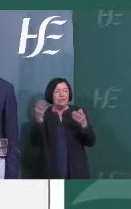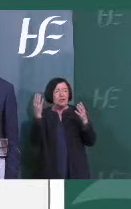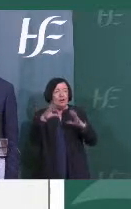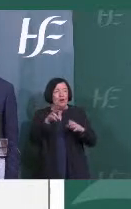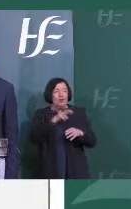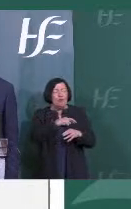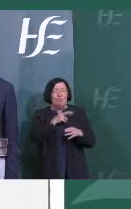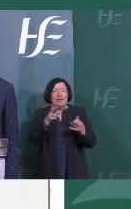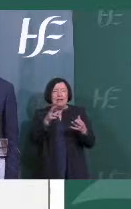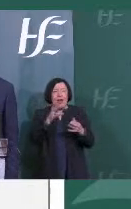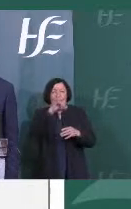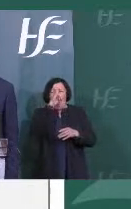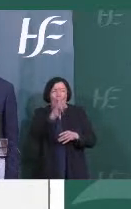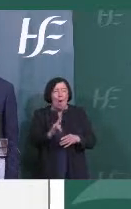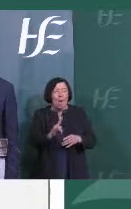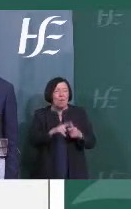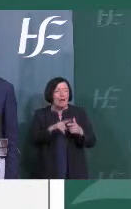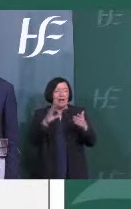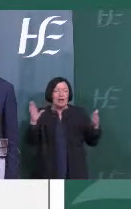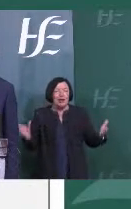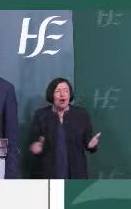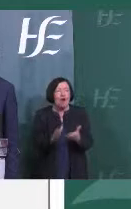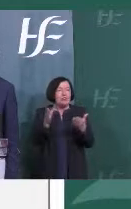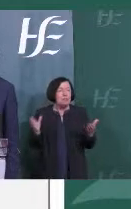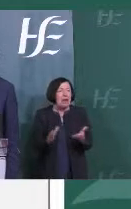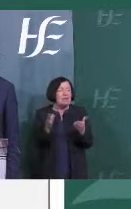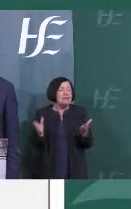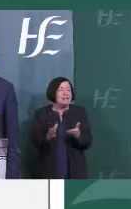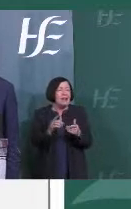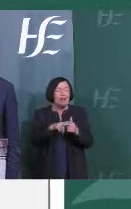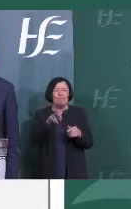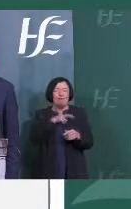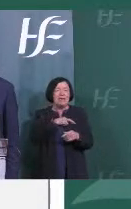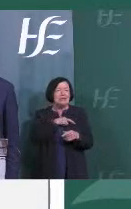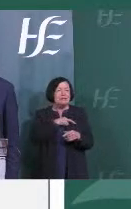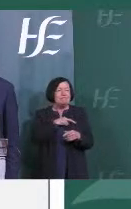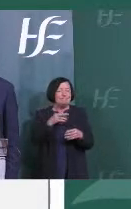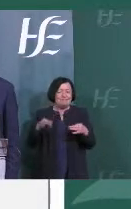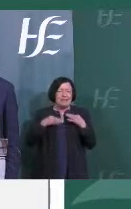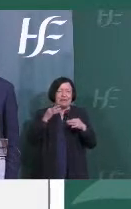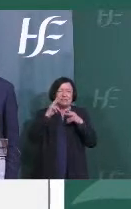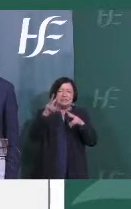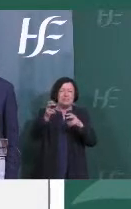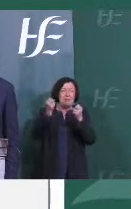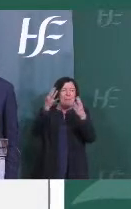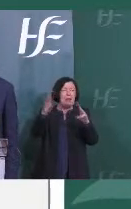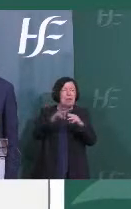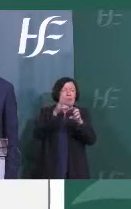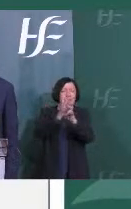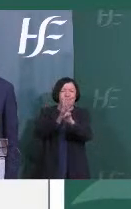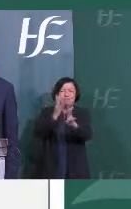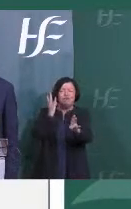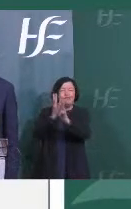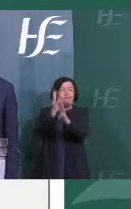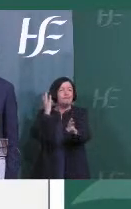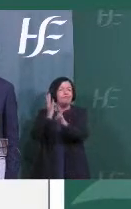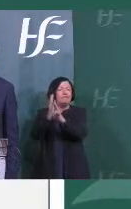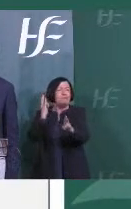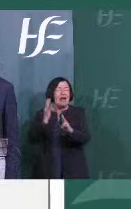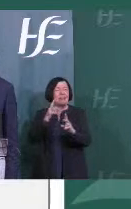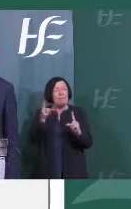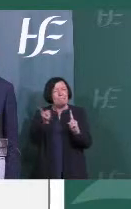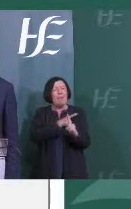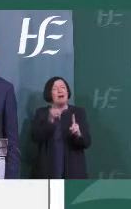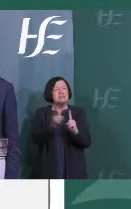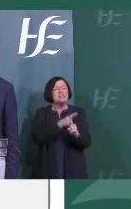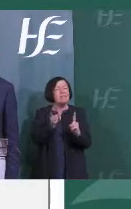optimism and encouragement, and egged on, no doubt, by the people coming in who were the positivity